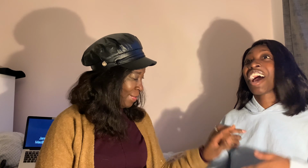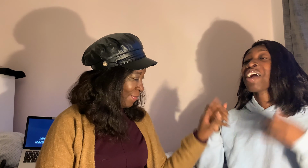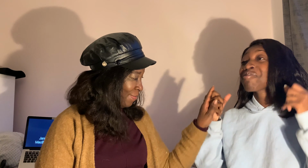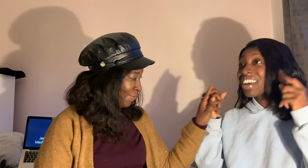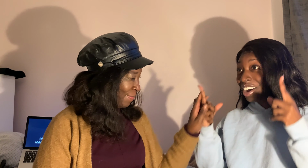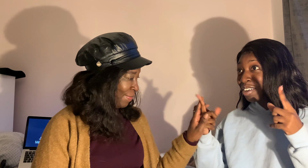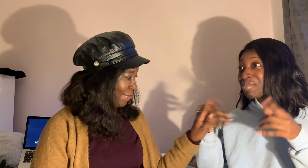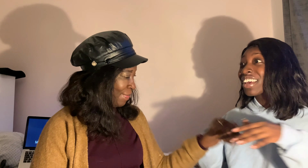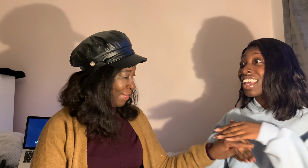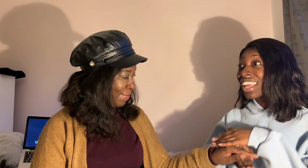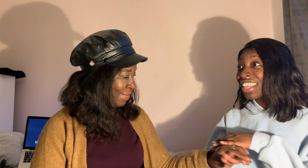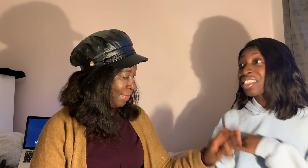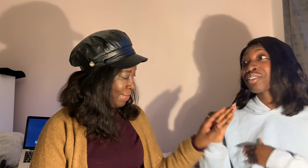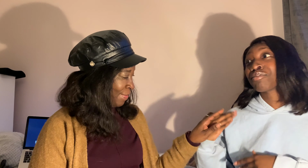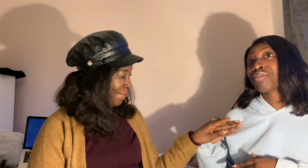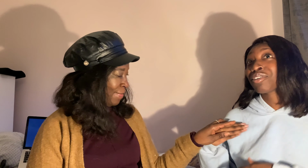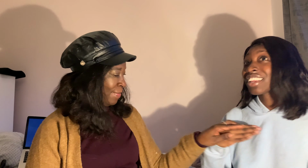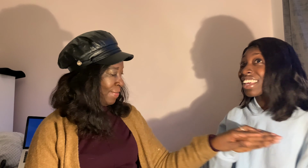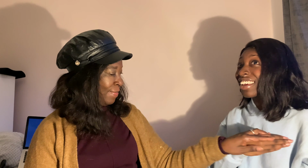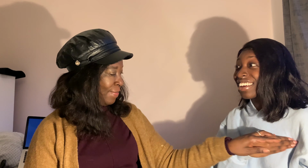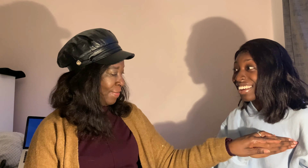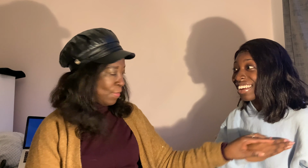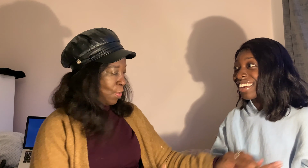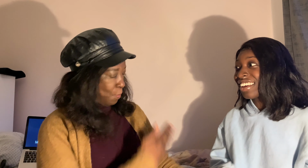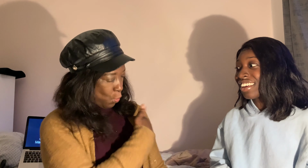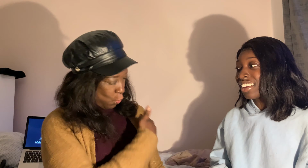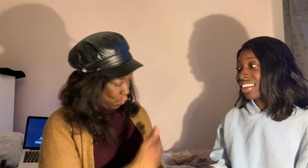I wake up in the morning.